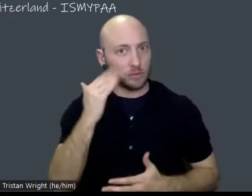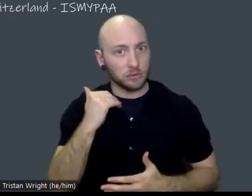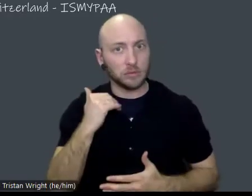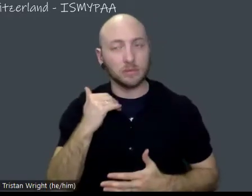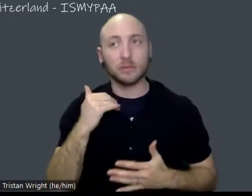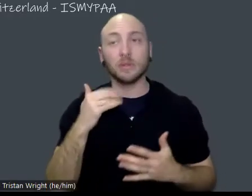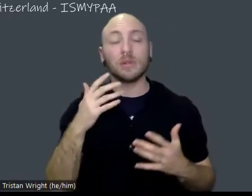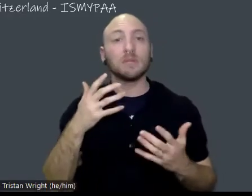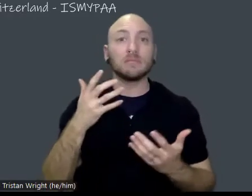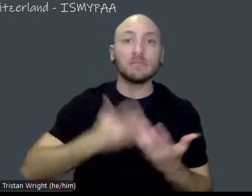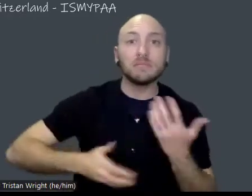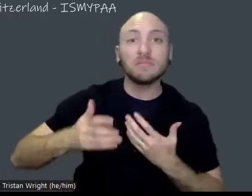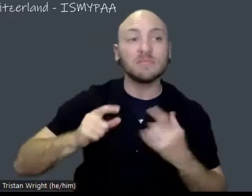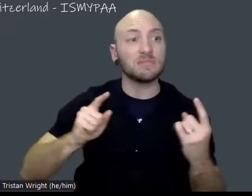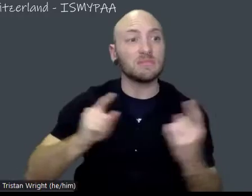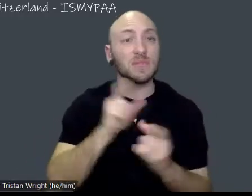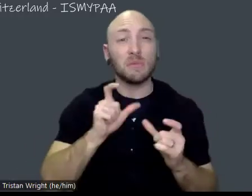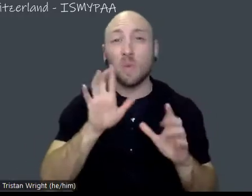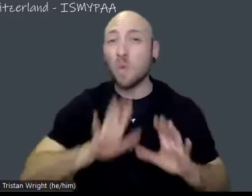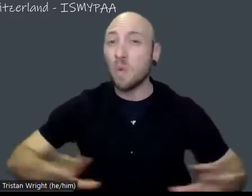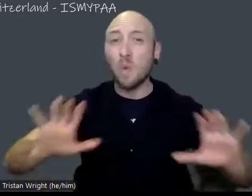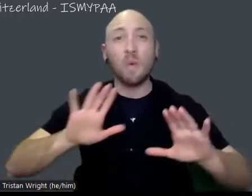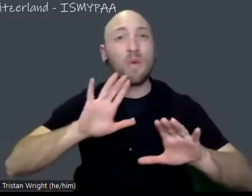people all over the world, and